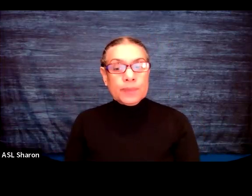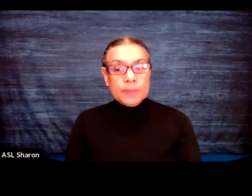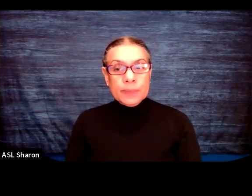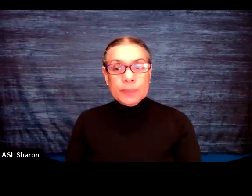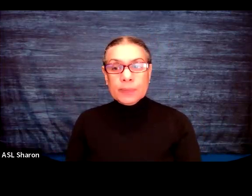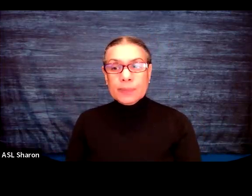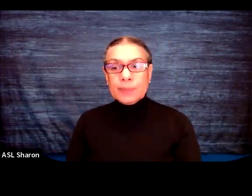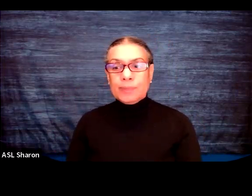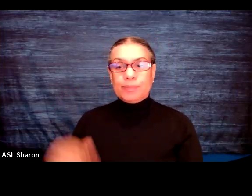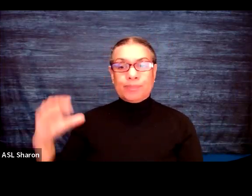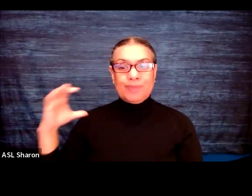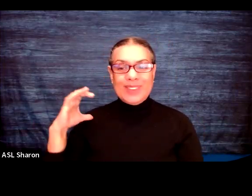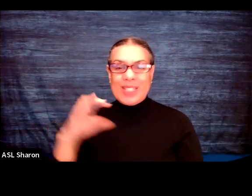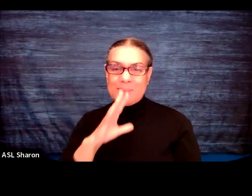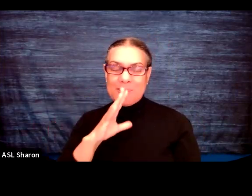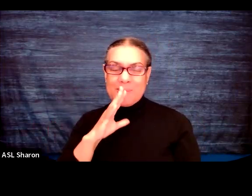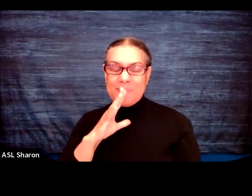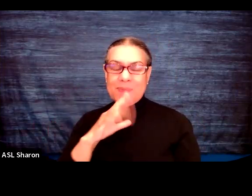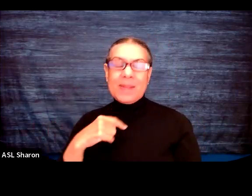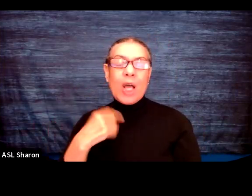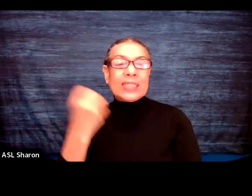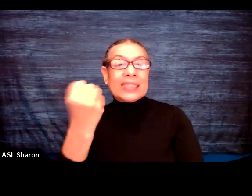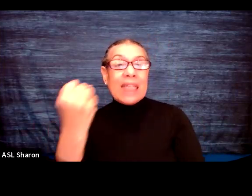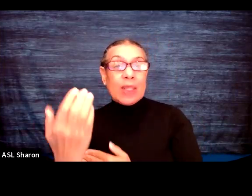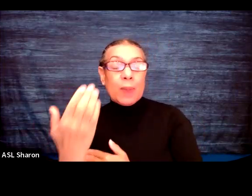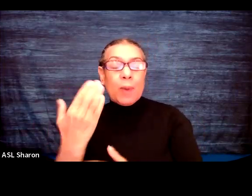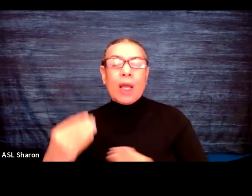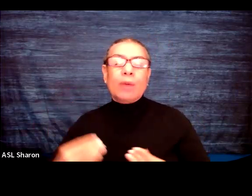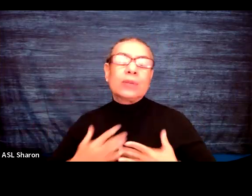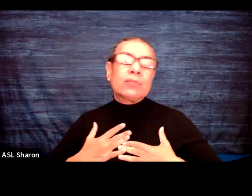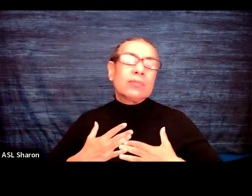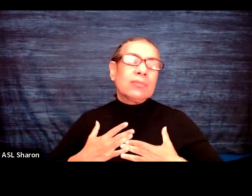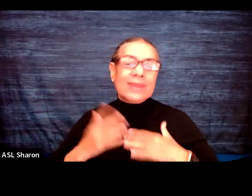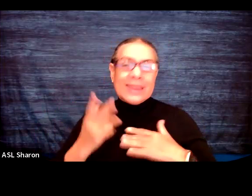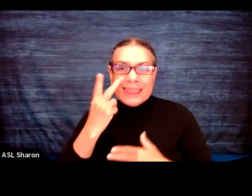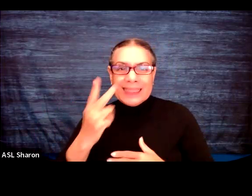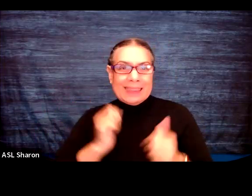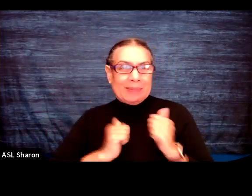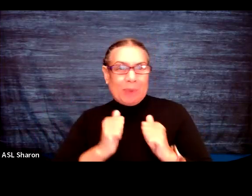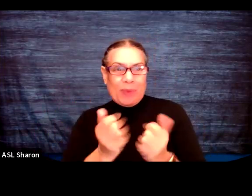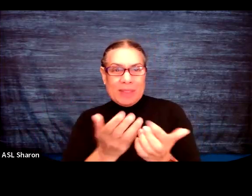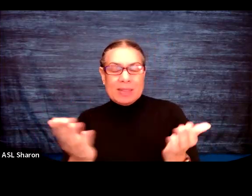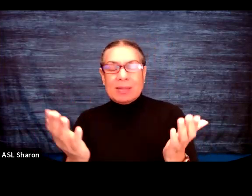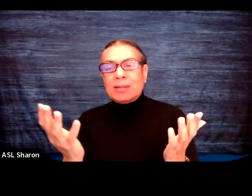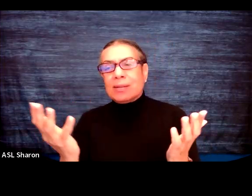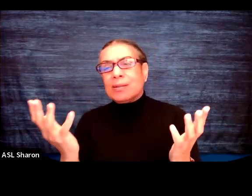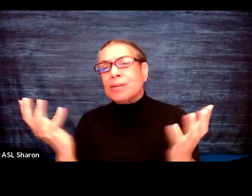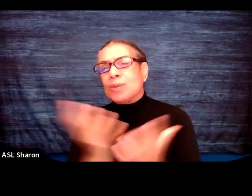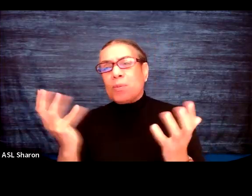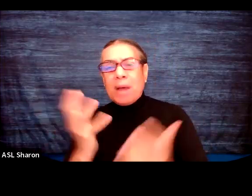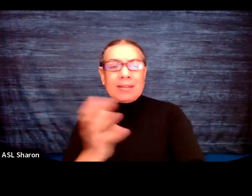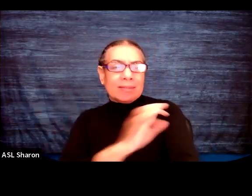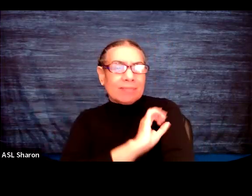I just want to say I was so pleased coming on Saturday morning for the showcase. It was great. There was so much